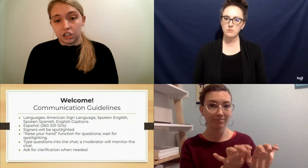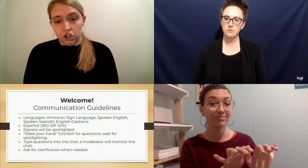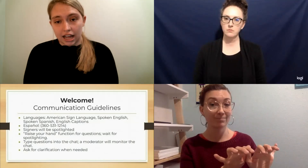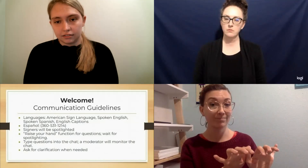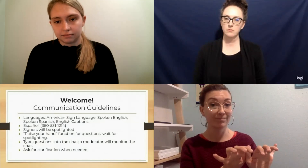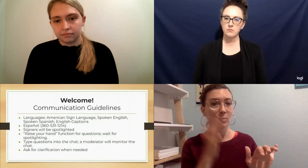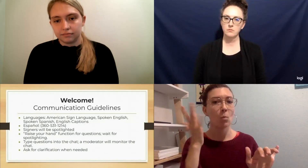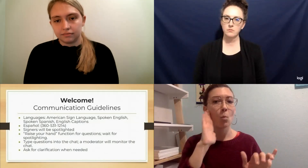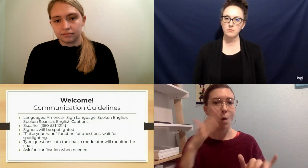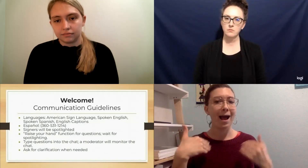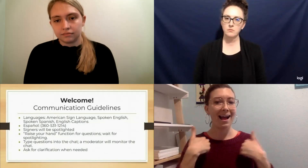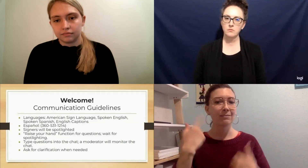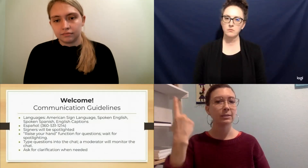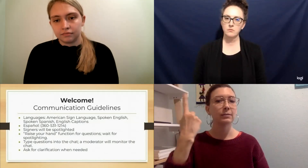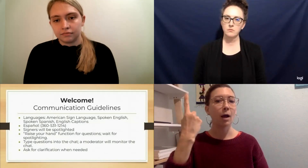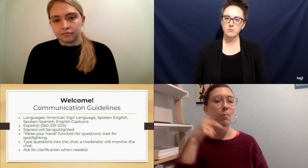it in the chat.